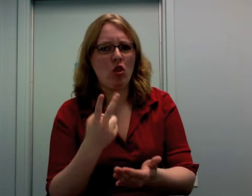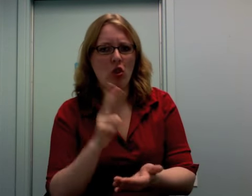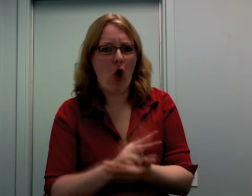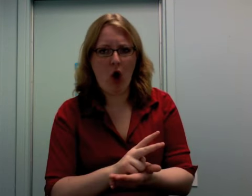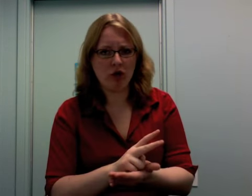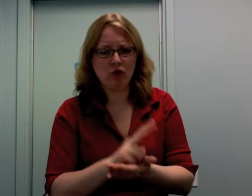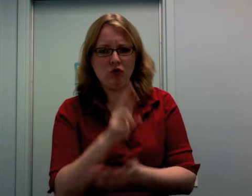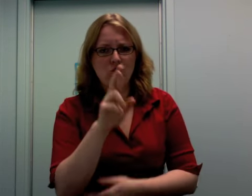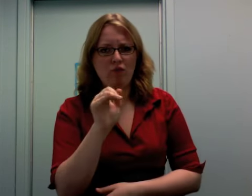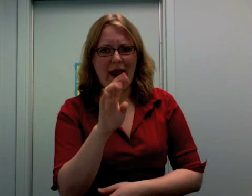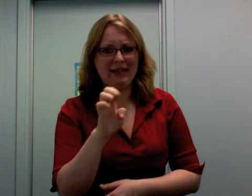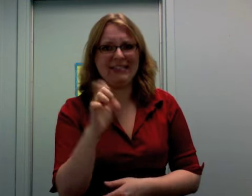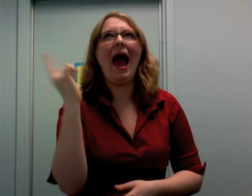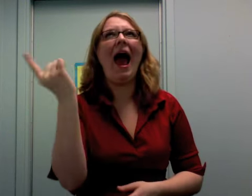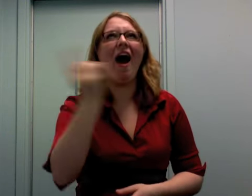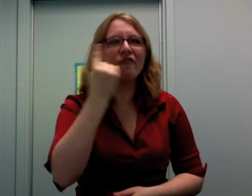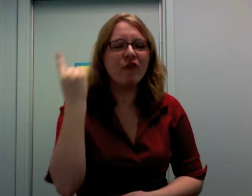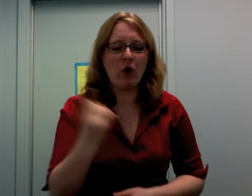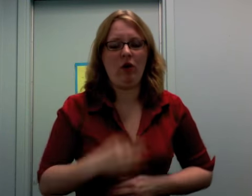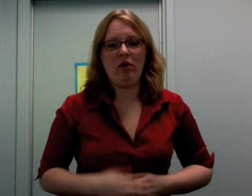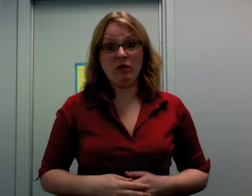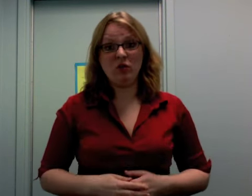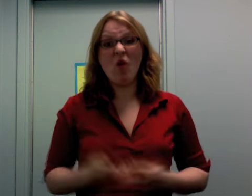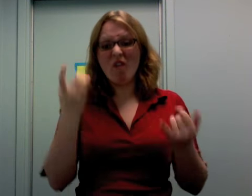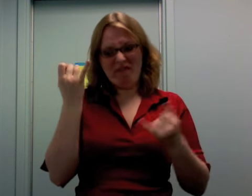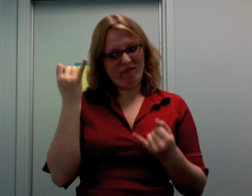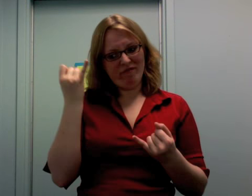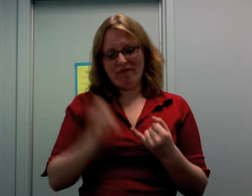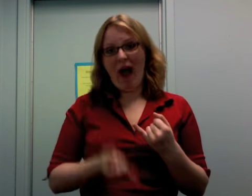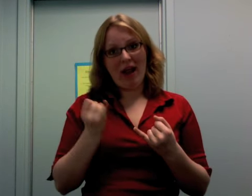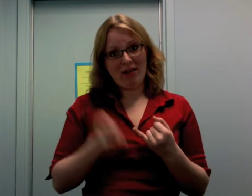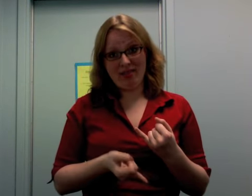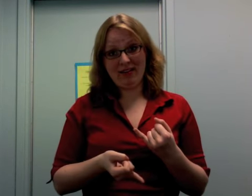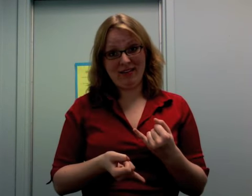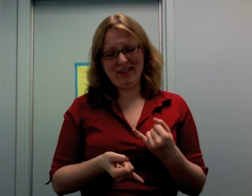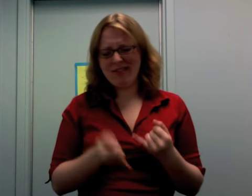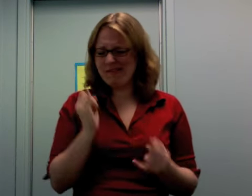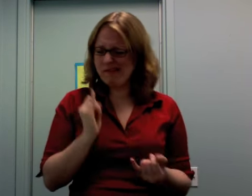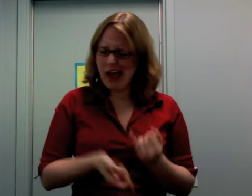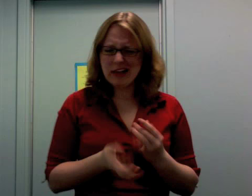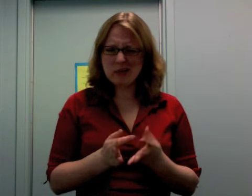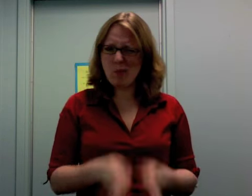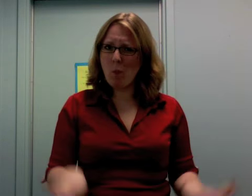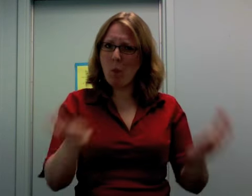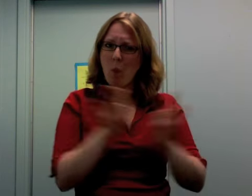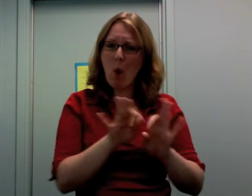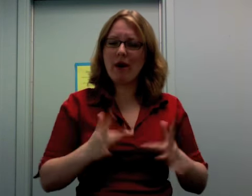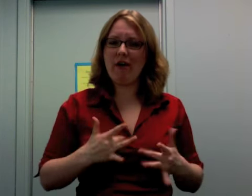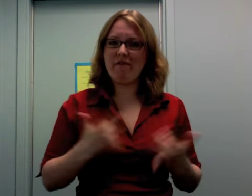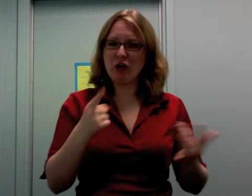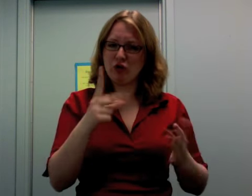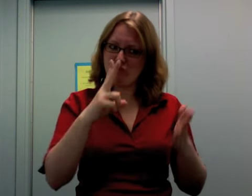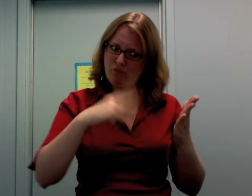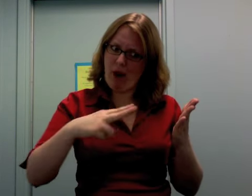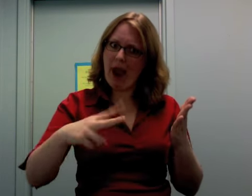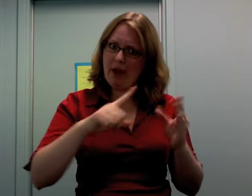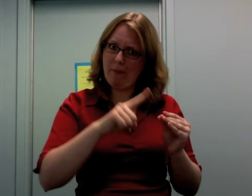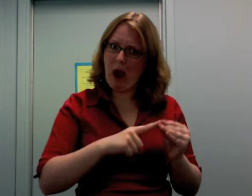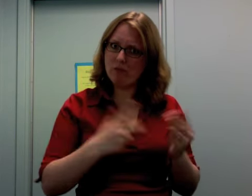ever. So finally, the last important event that you have read about was when